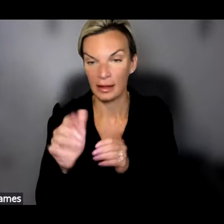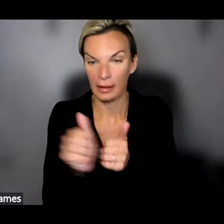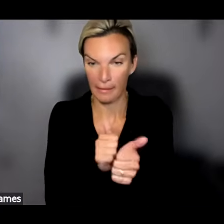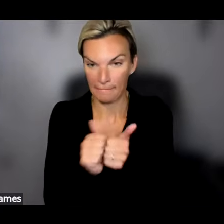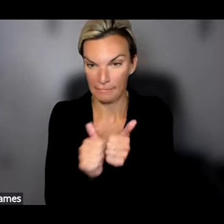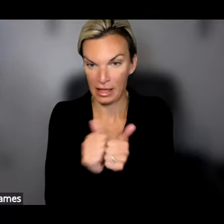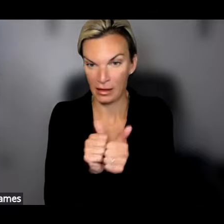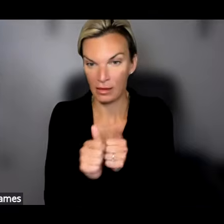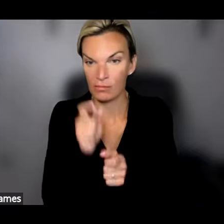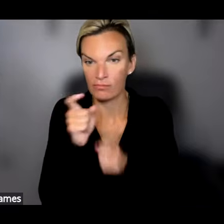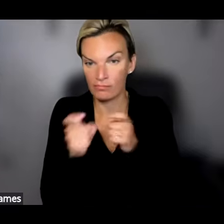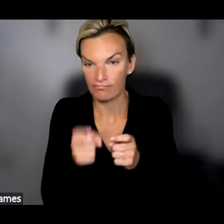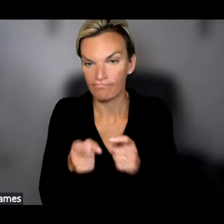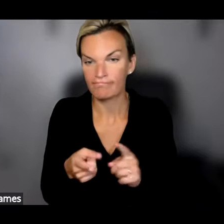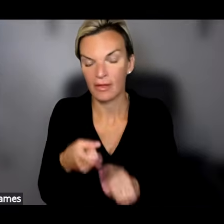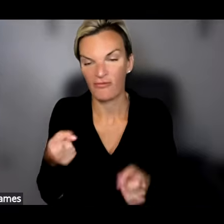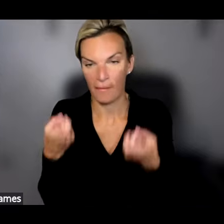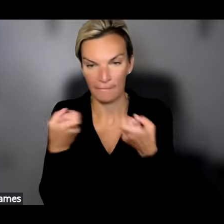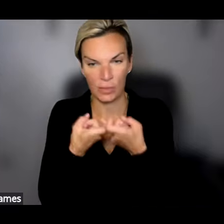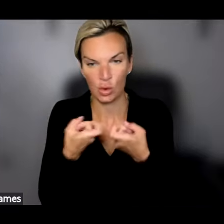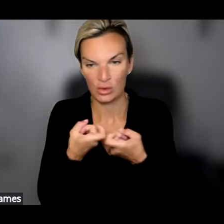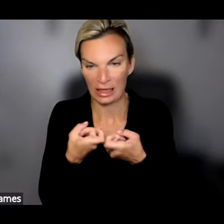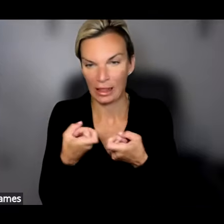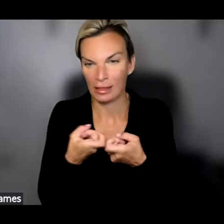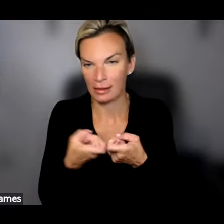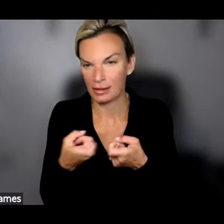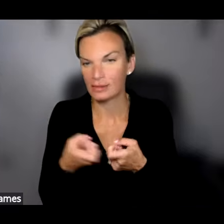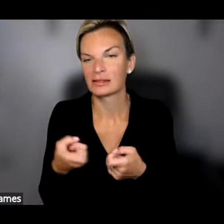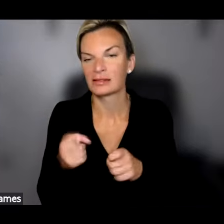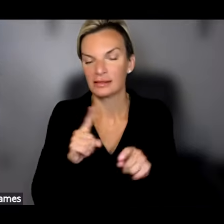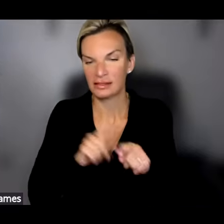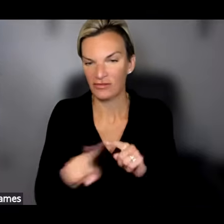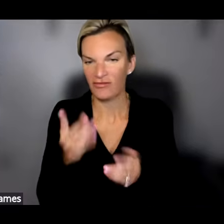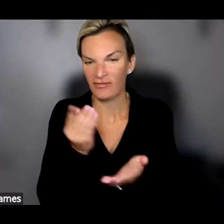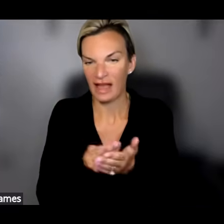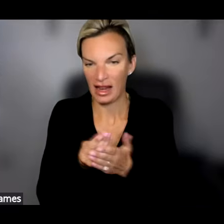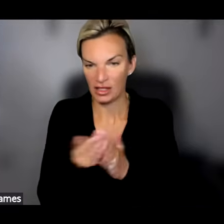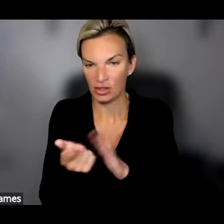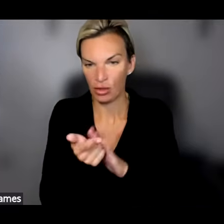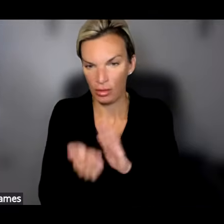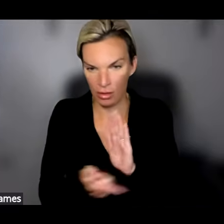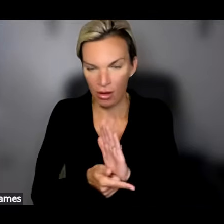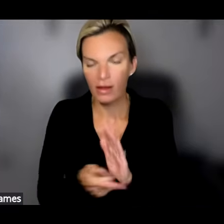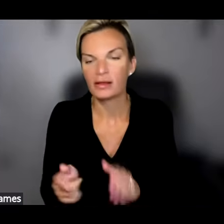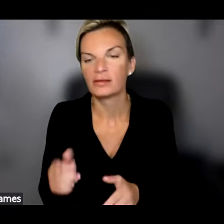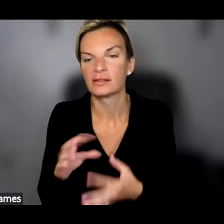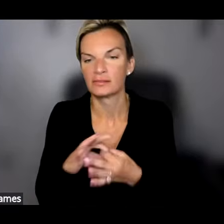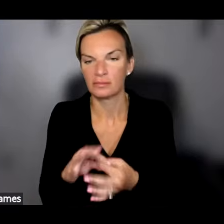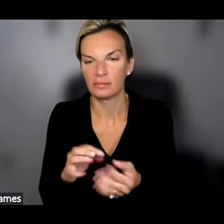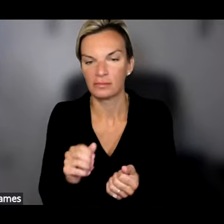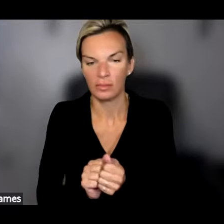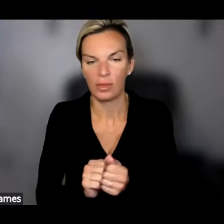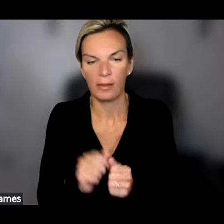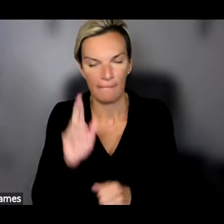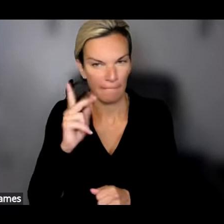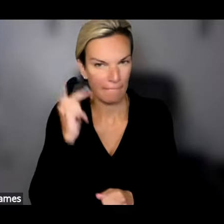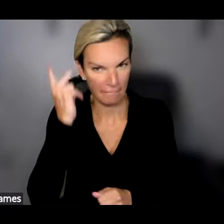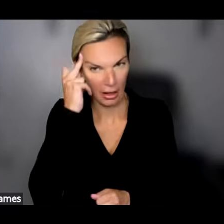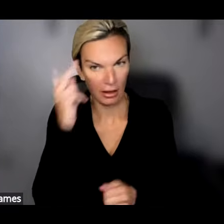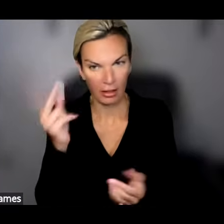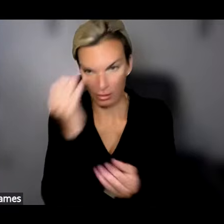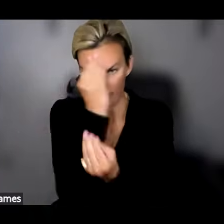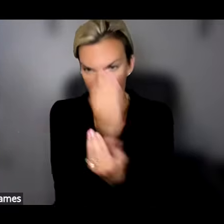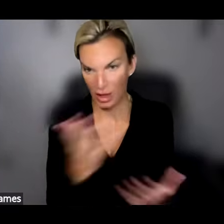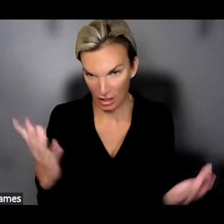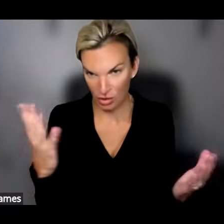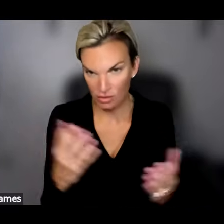regulated utilities and apply campaign finance laws and regulations to additional types of political communications. And the summary